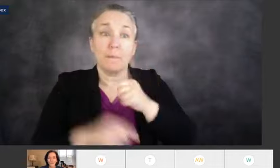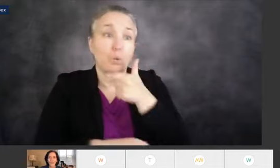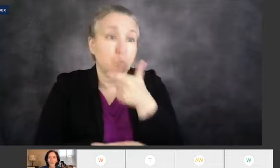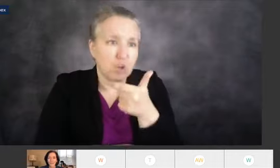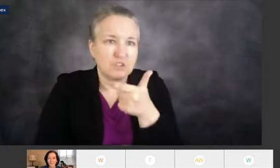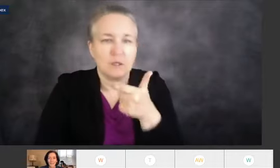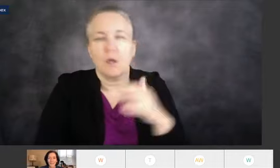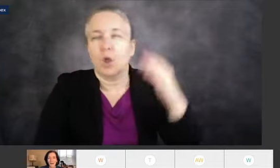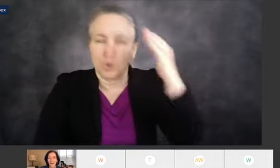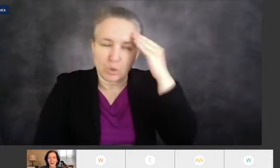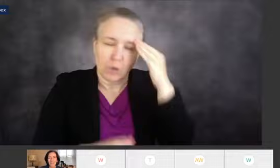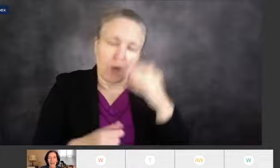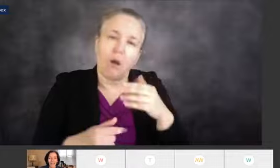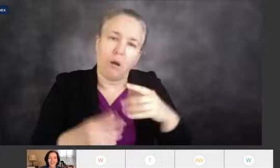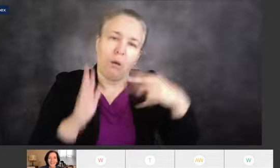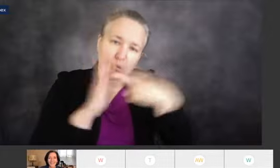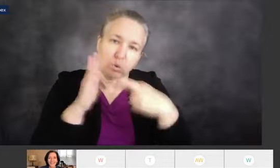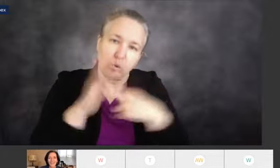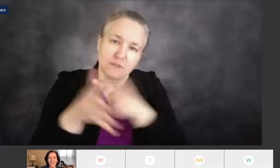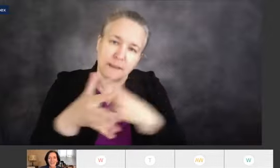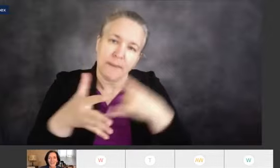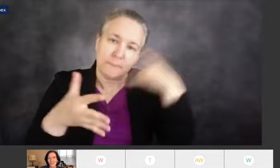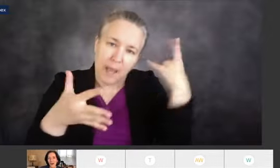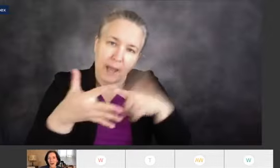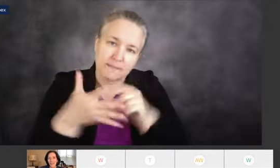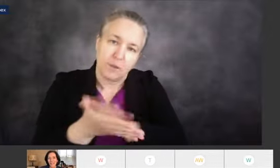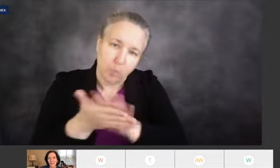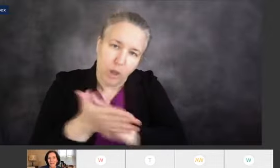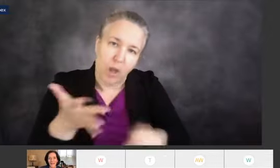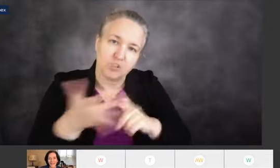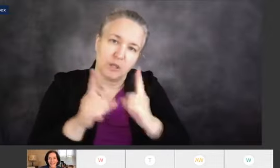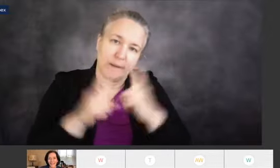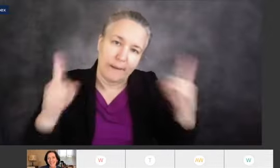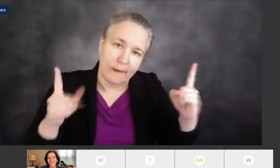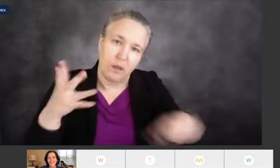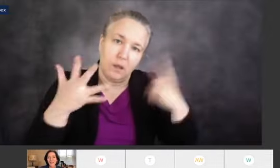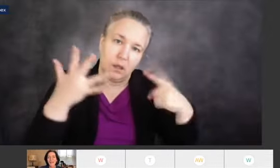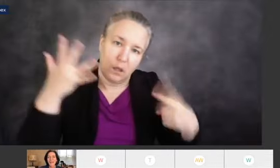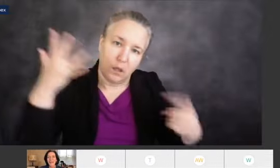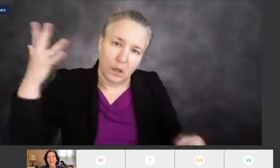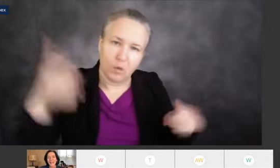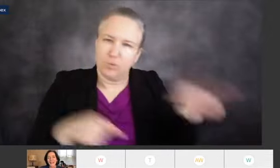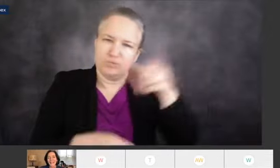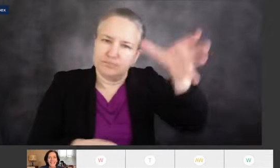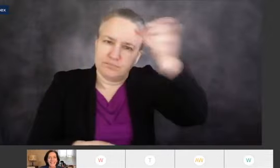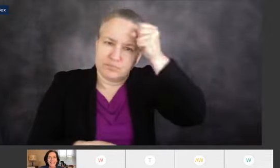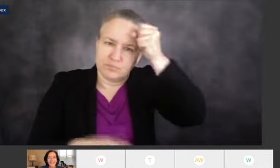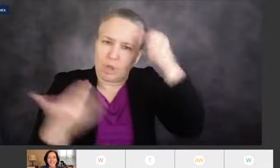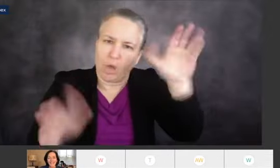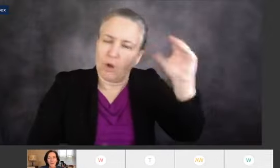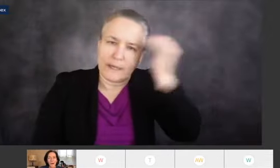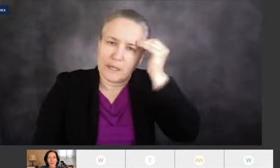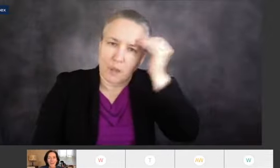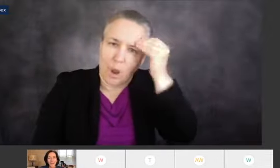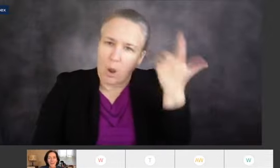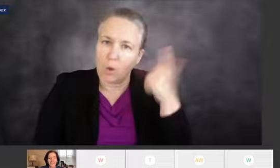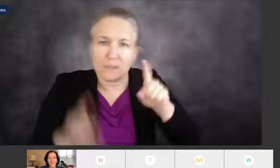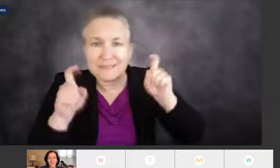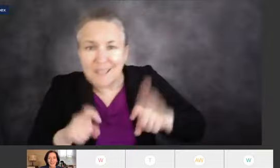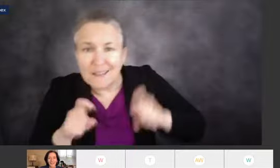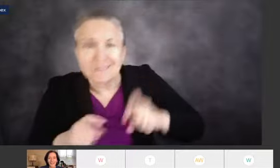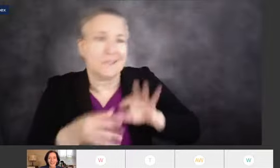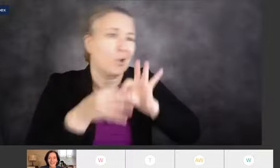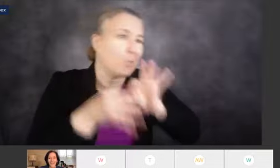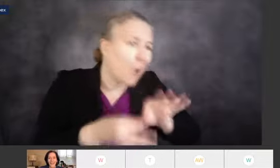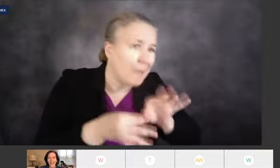the drill in their sleep about wearing a mask and staying 6 feet apart and keeping their hands clean and getting tested and cooperating with